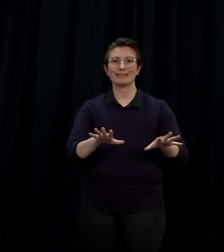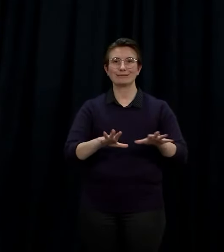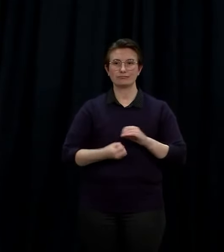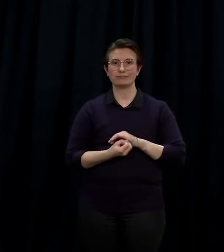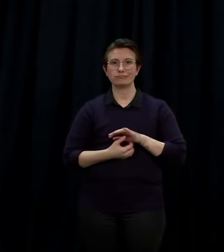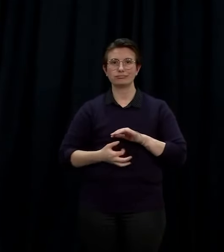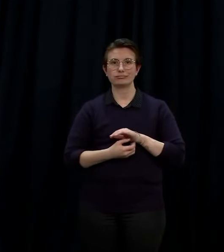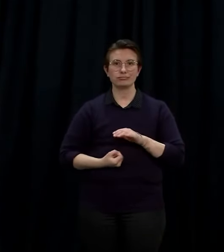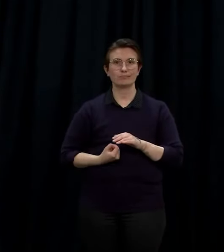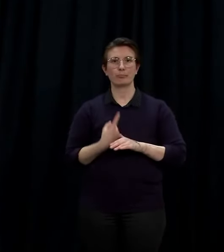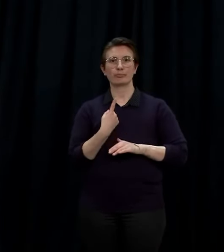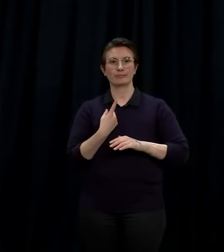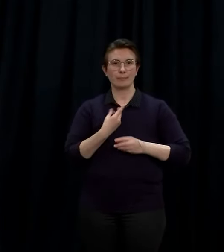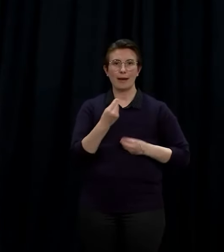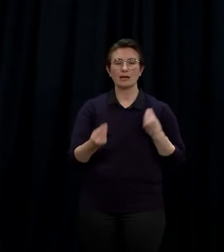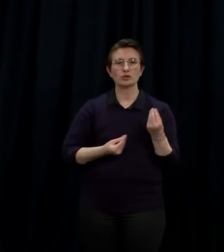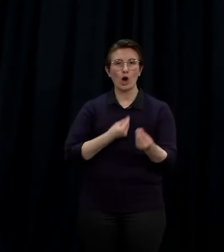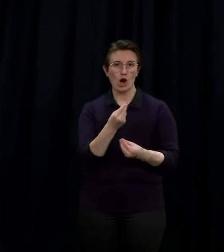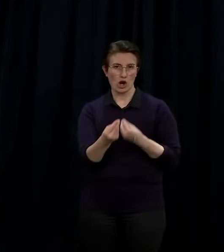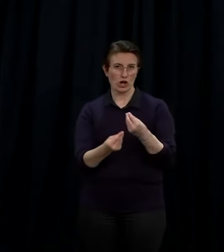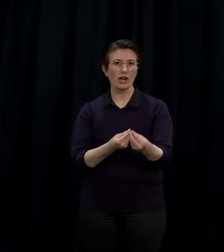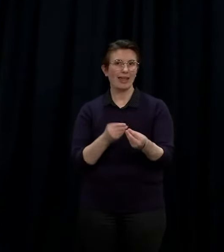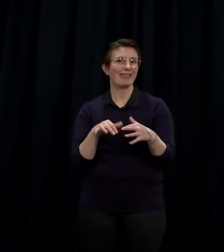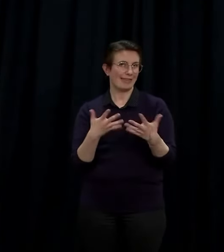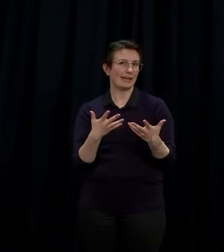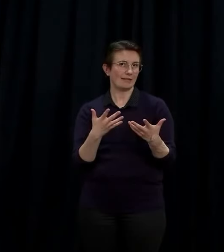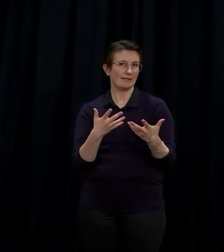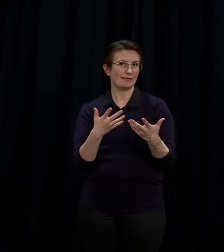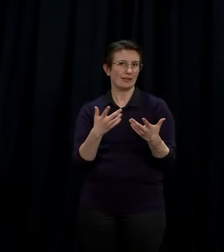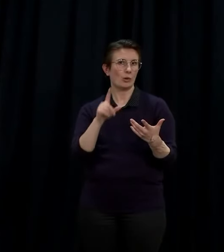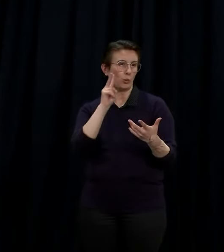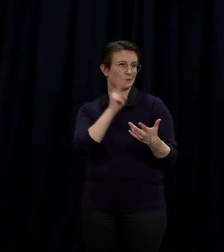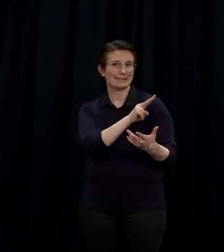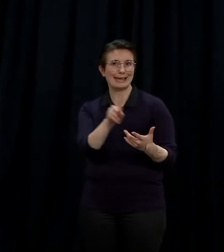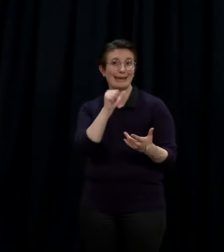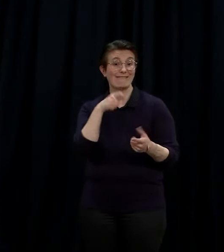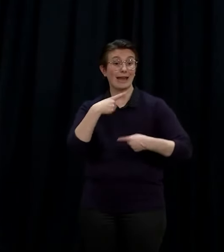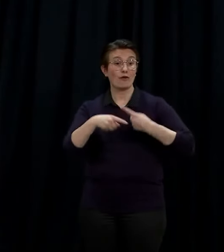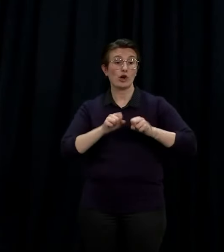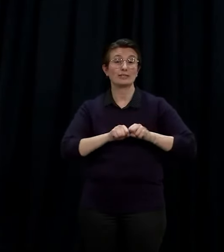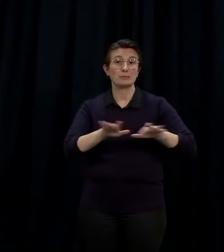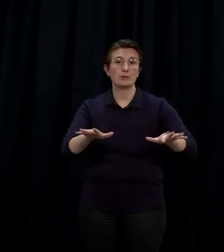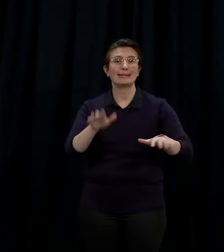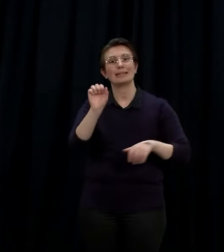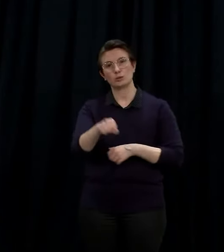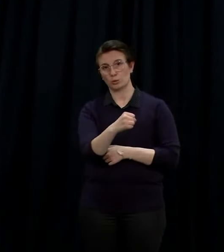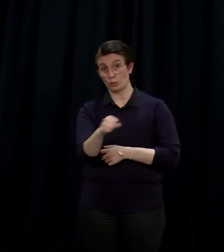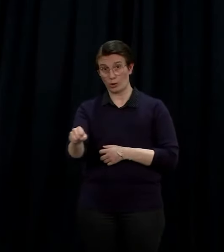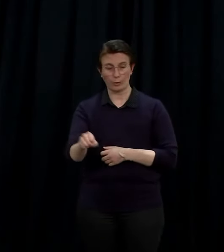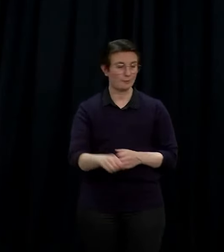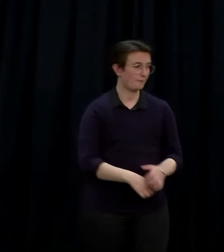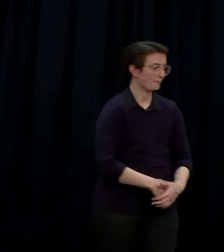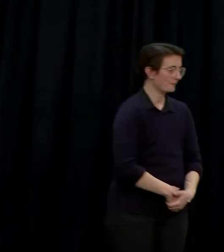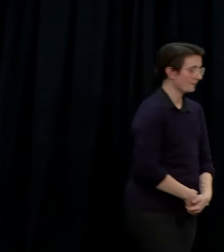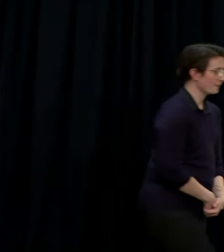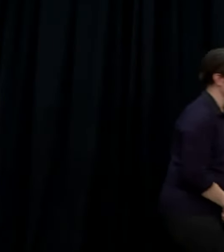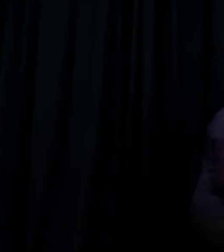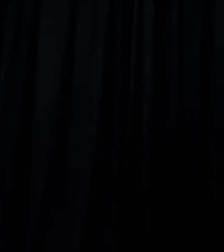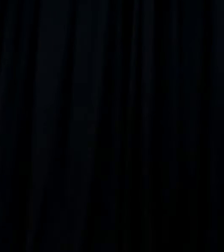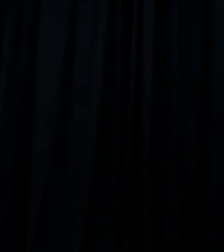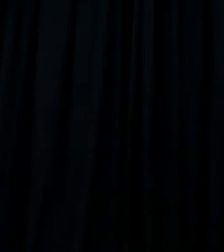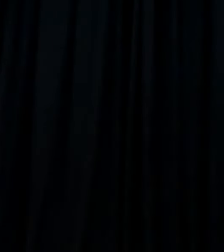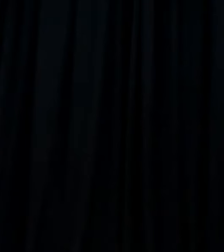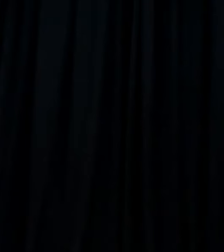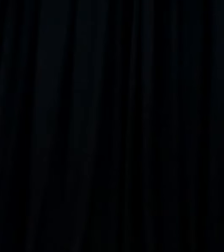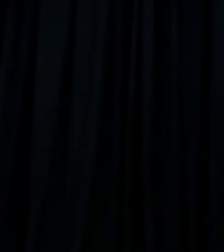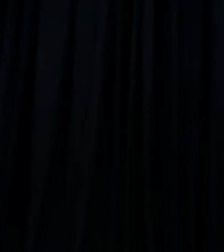indication based on what we're already seeing. And I just have a couple of questions about Warkworth for a colleague. Why haven't you